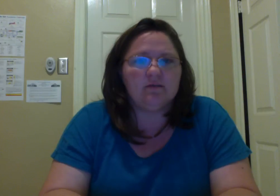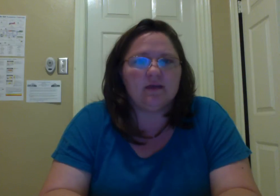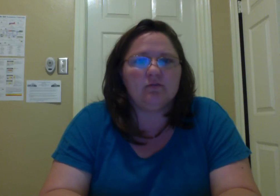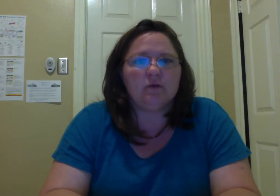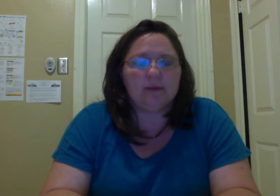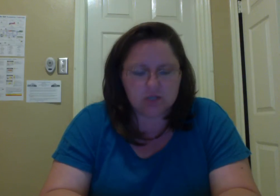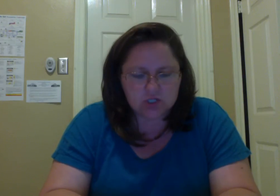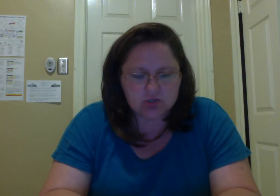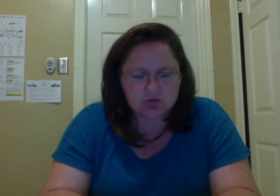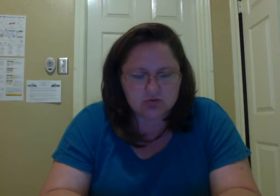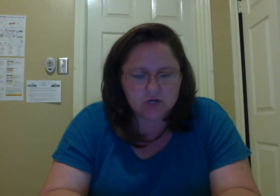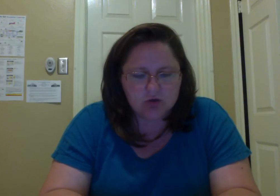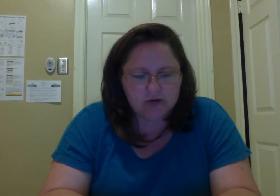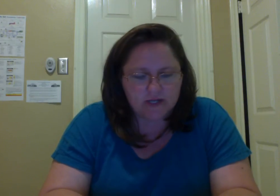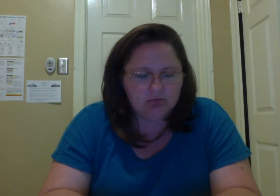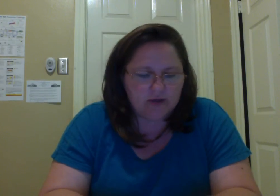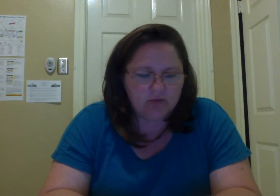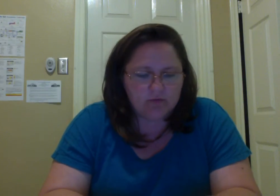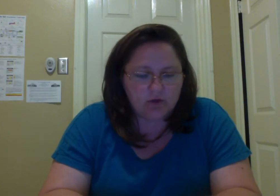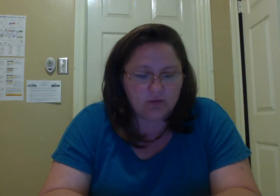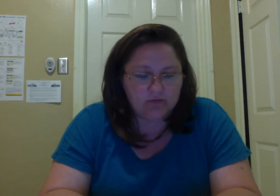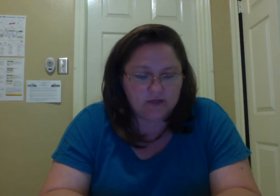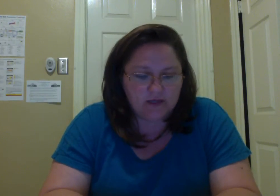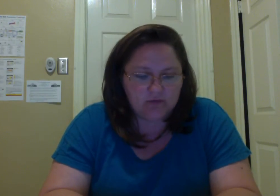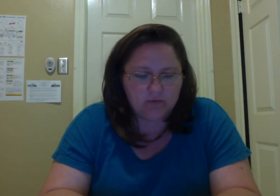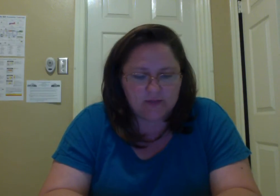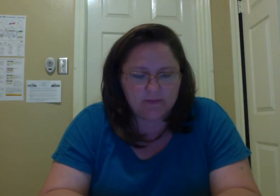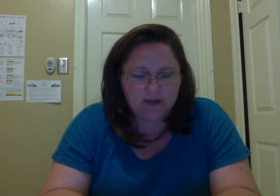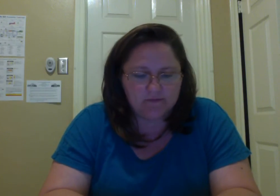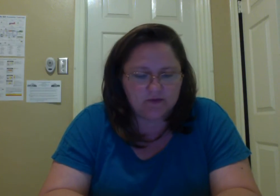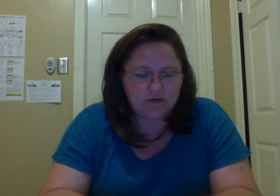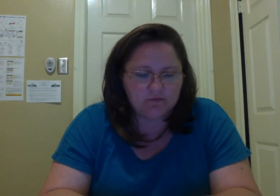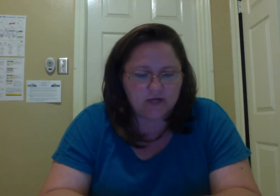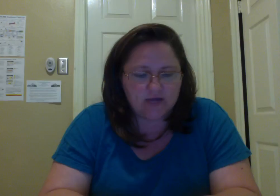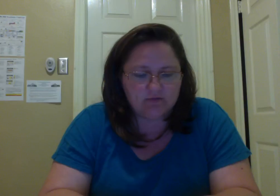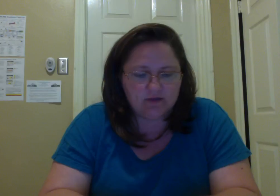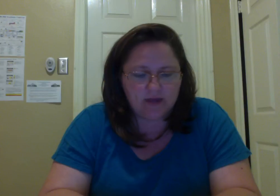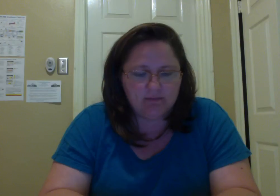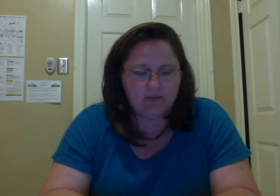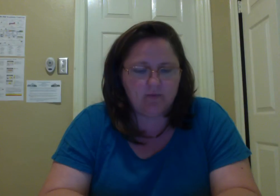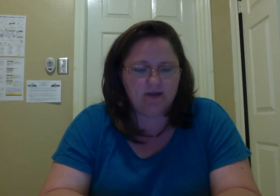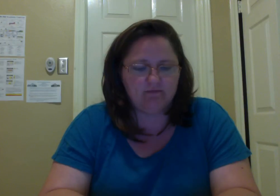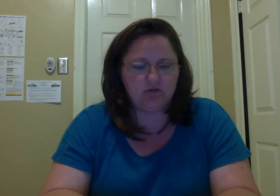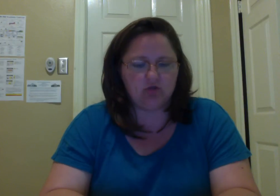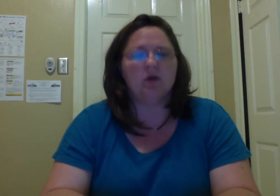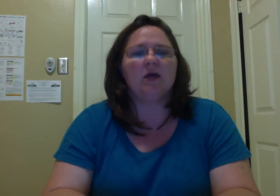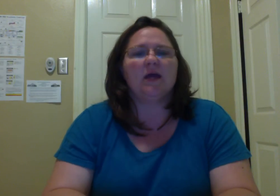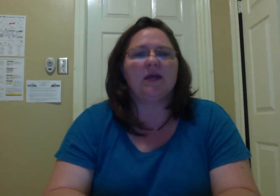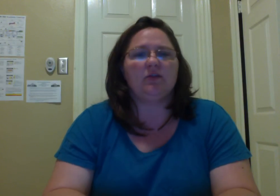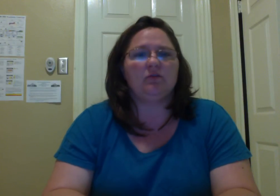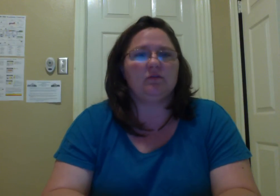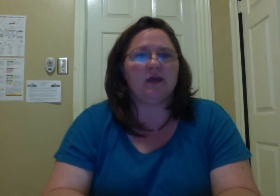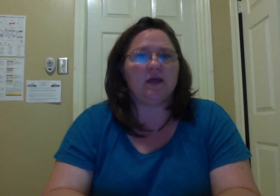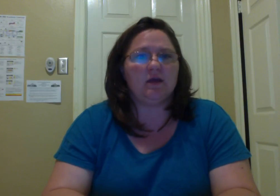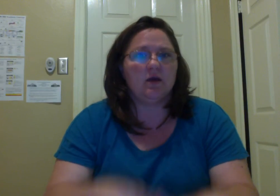says, what about you running around with all those kids? Why do we pay $150 for a guy dressed like Batman when we have you? And you say,